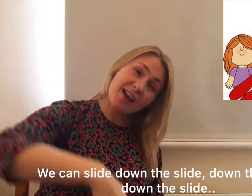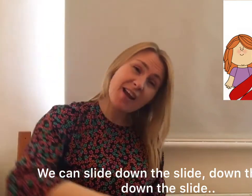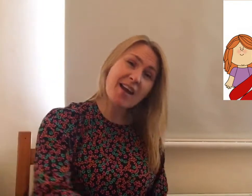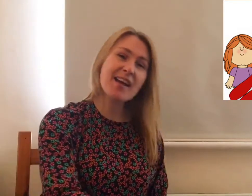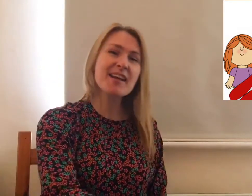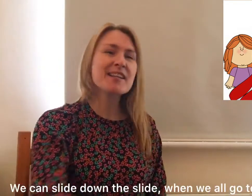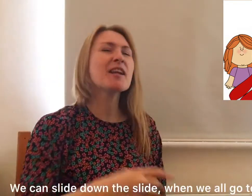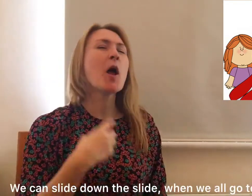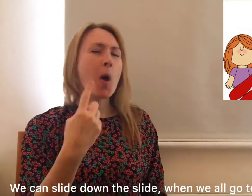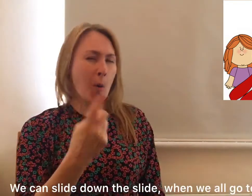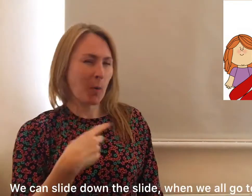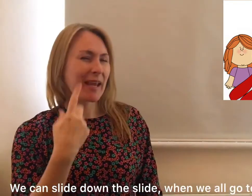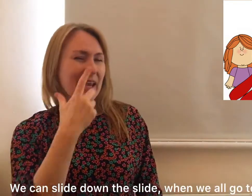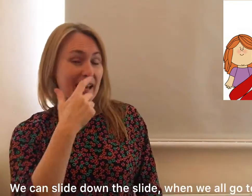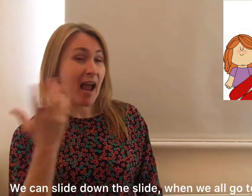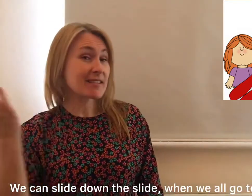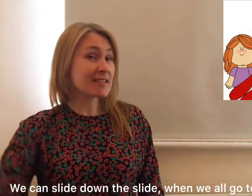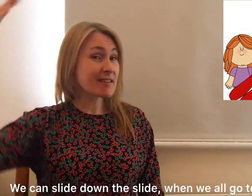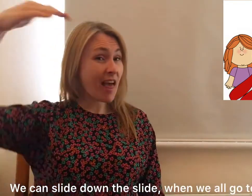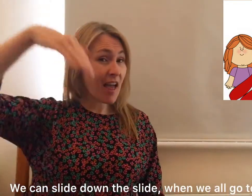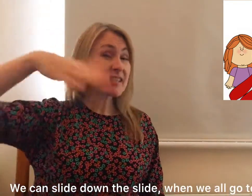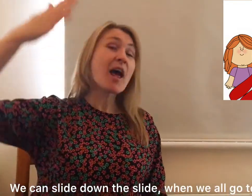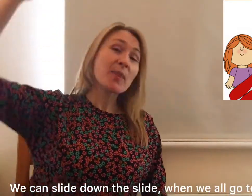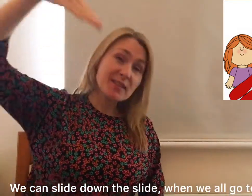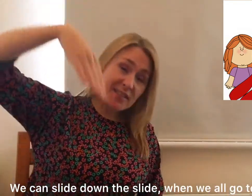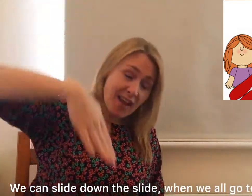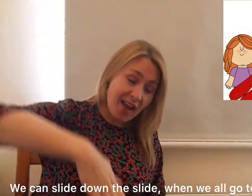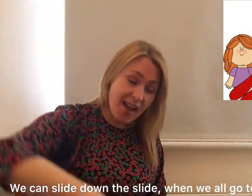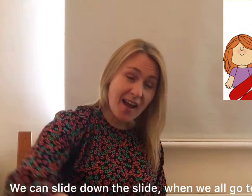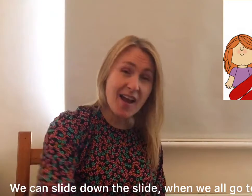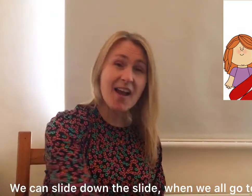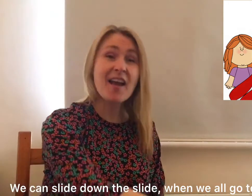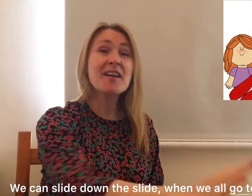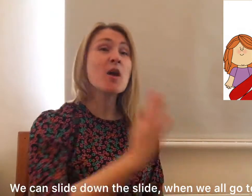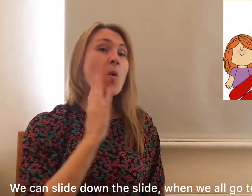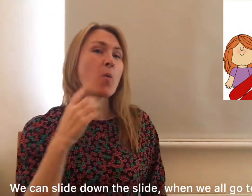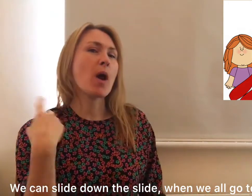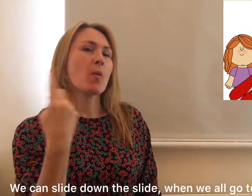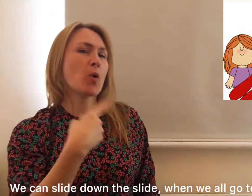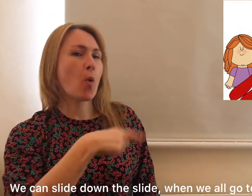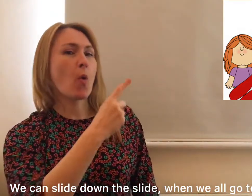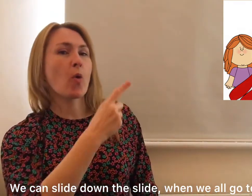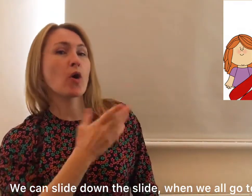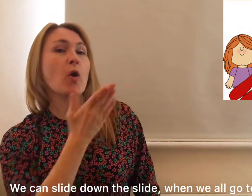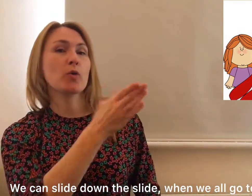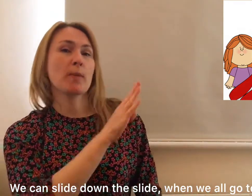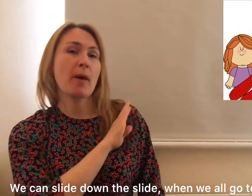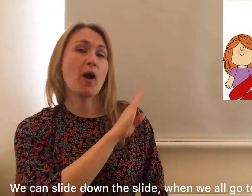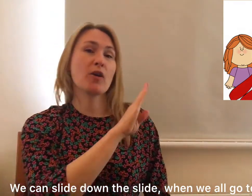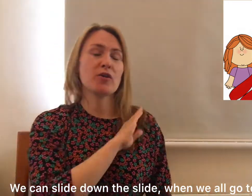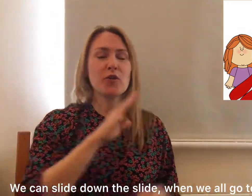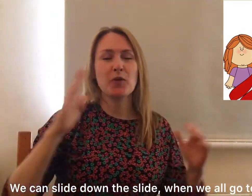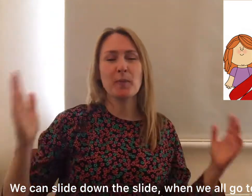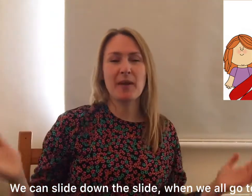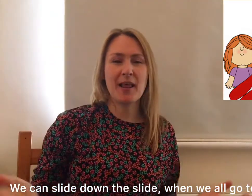We can fly down the fly, when we go to the park to play